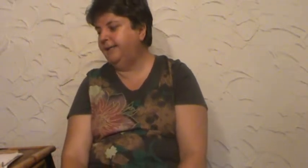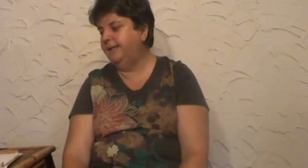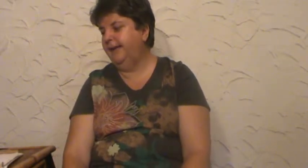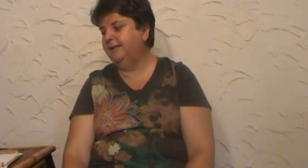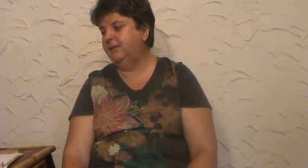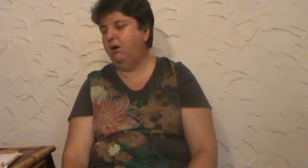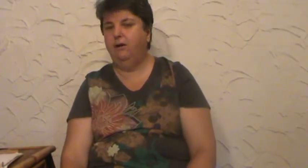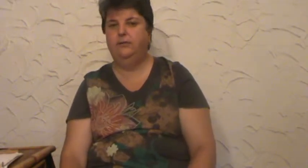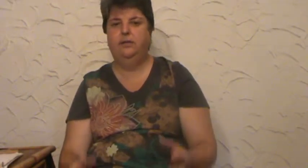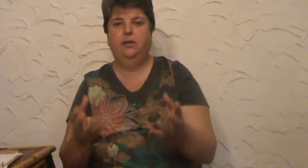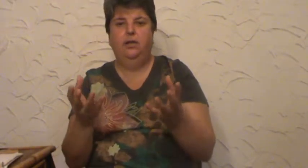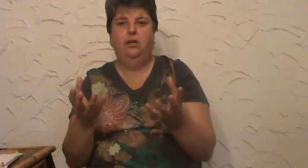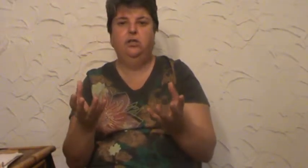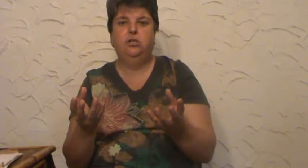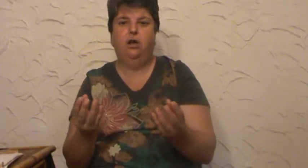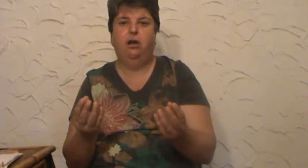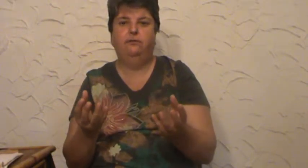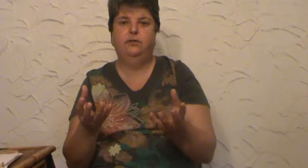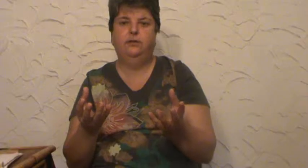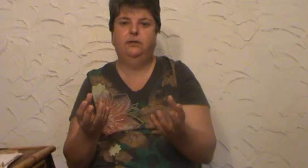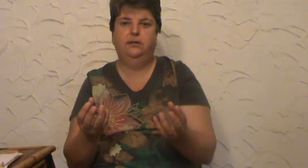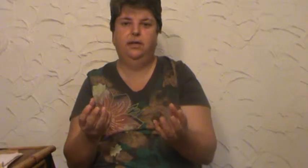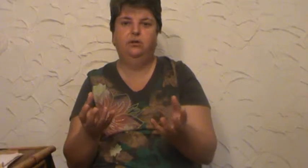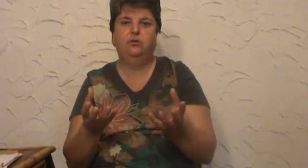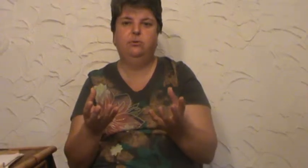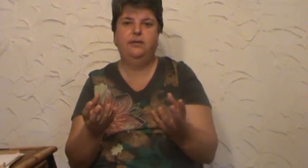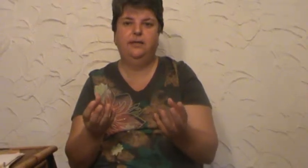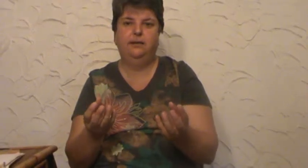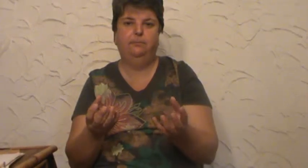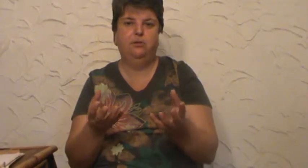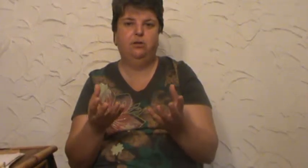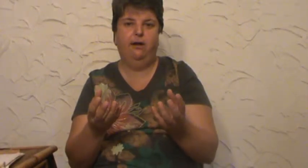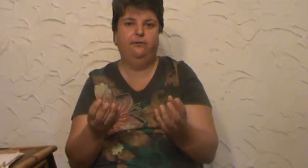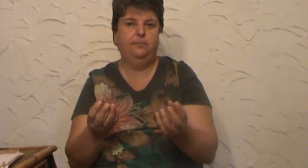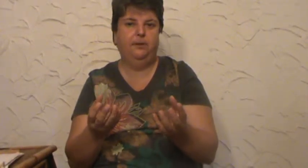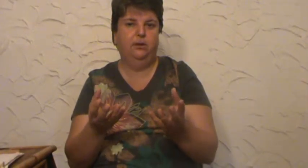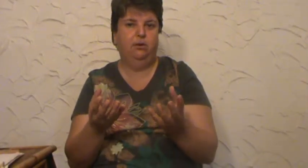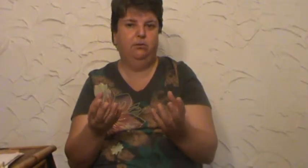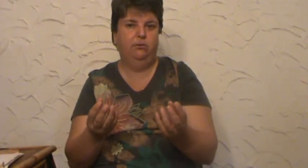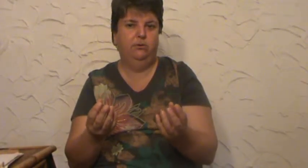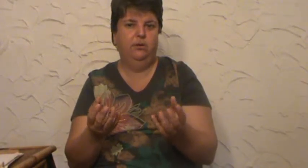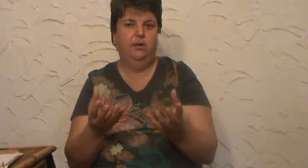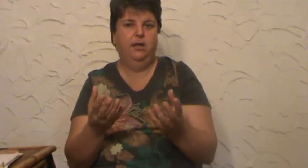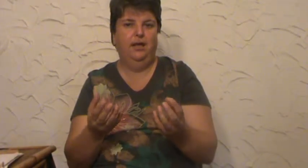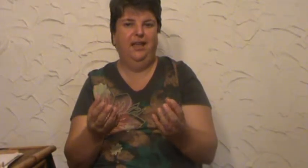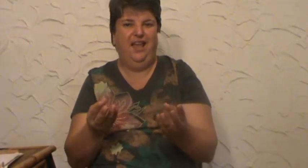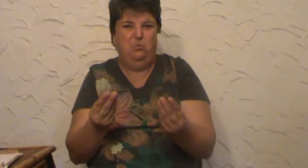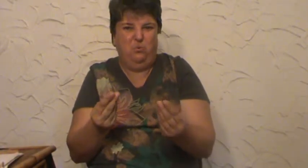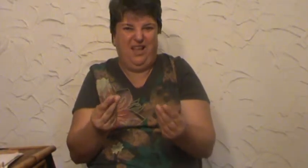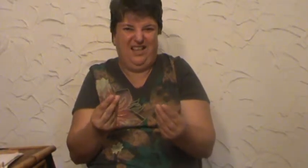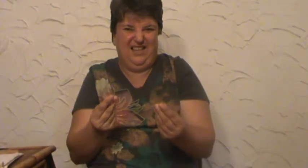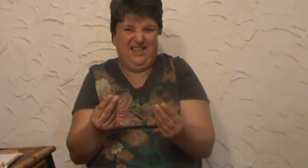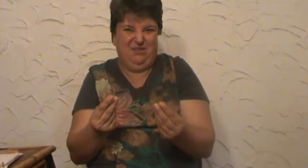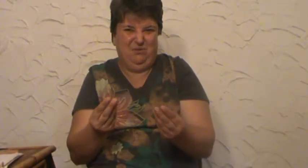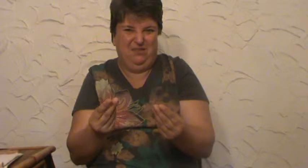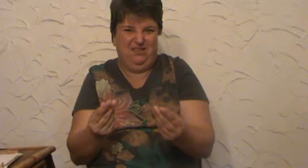Wet and soft. Soft. Like you're squeezing a soft pillow. And wet.